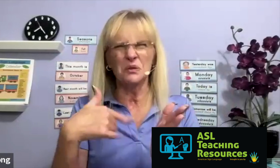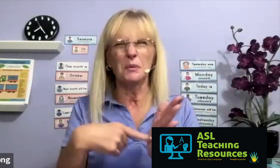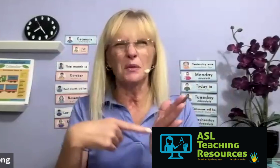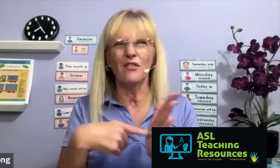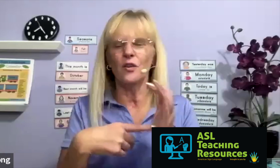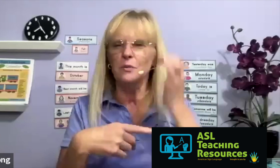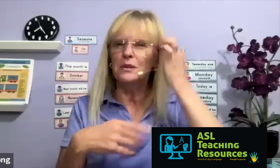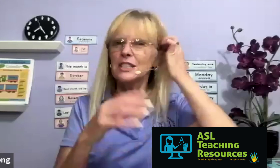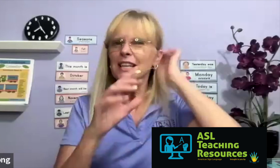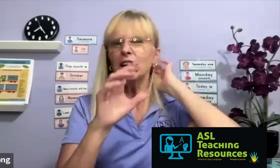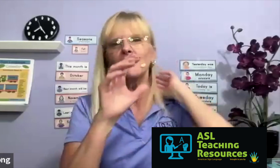extremely affordable. Just head over to